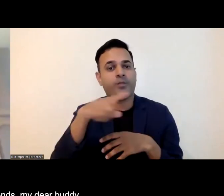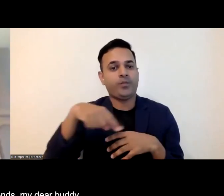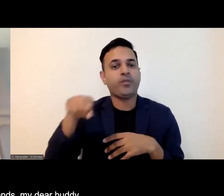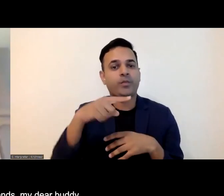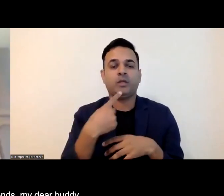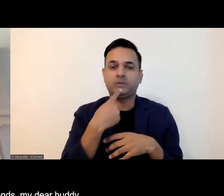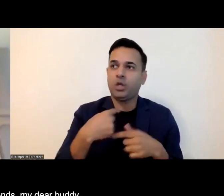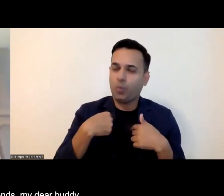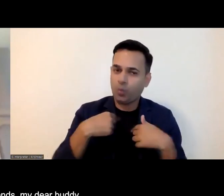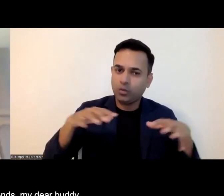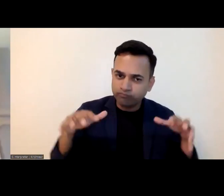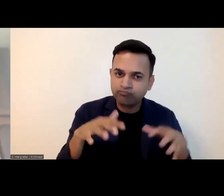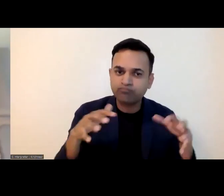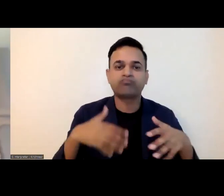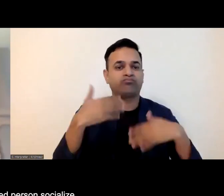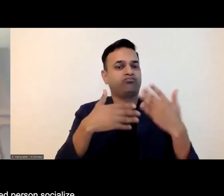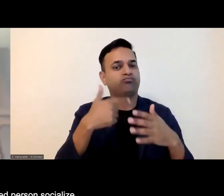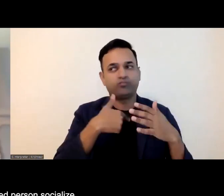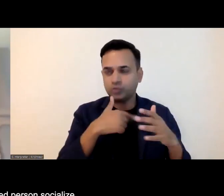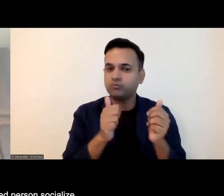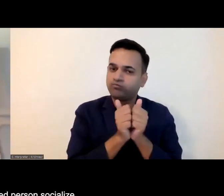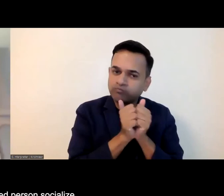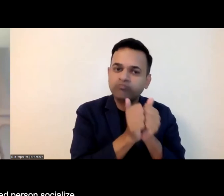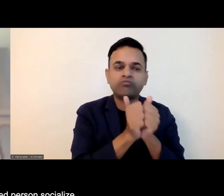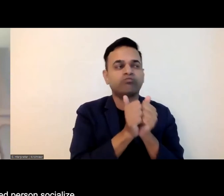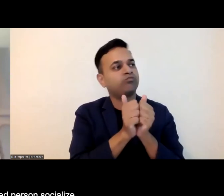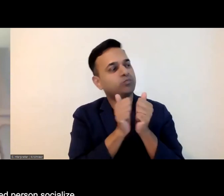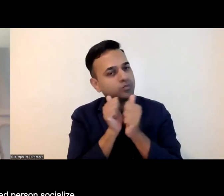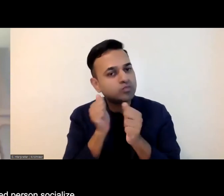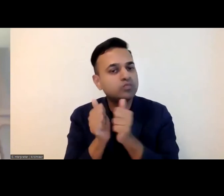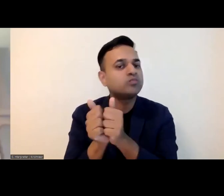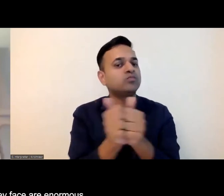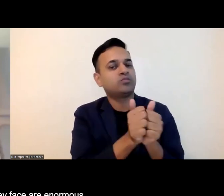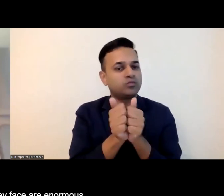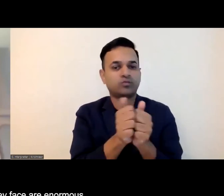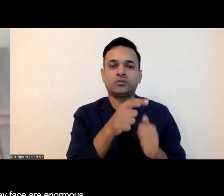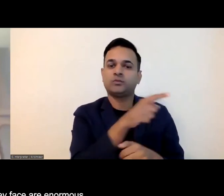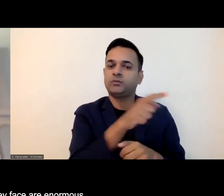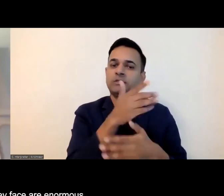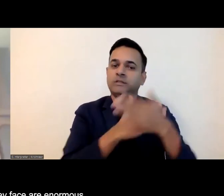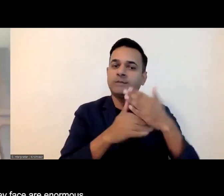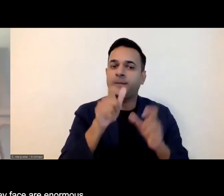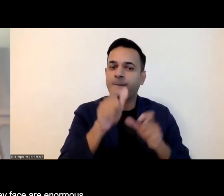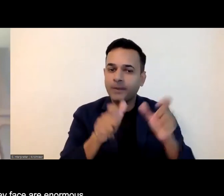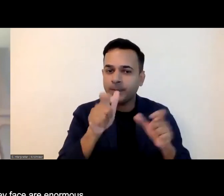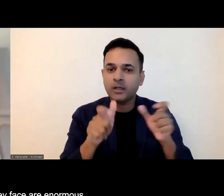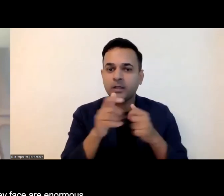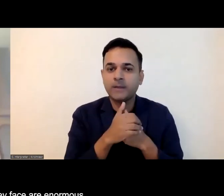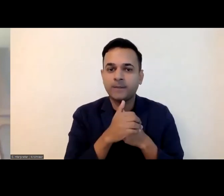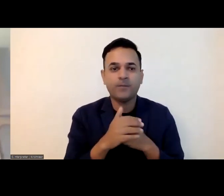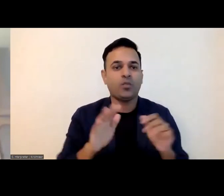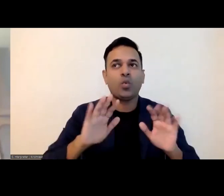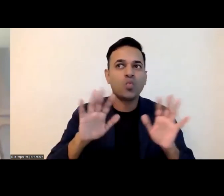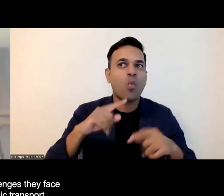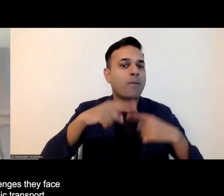dear friends, my dear buddies, when a disabled person is socialized, the obstacles they face are